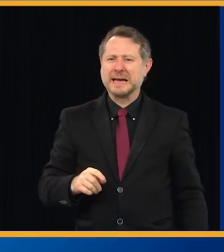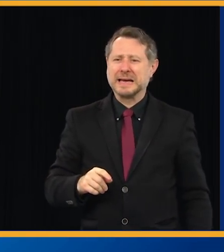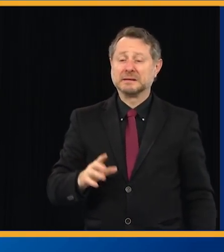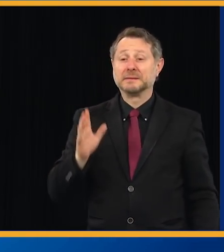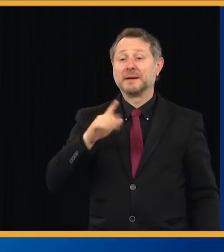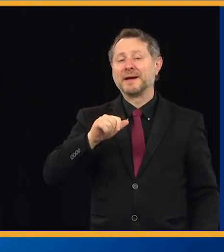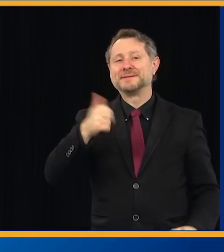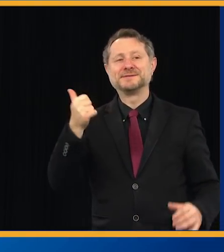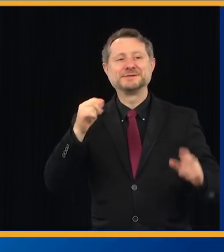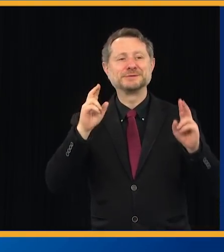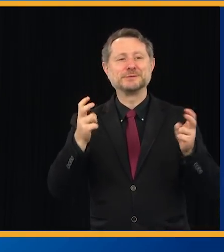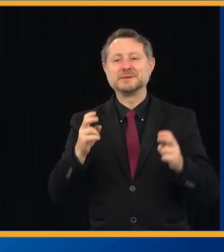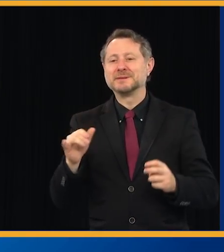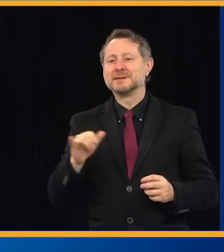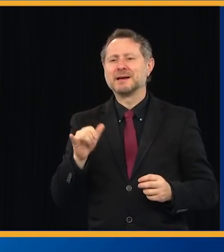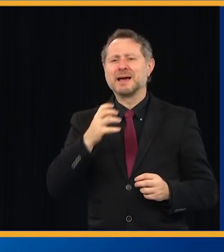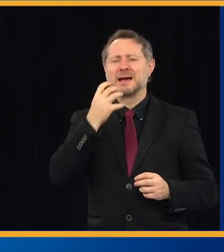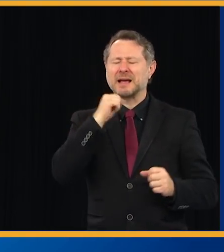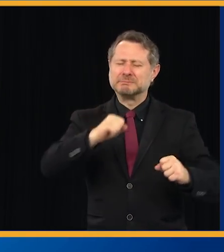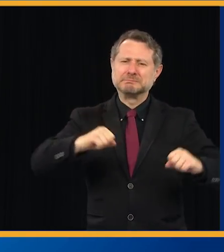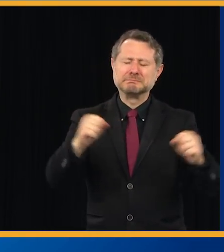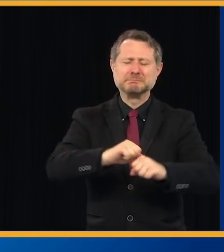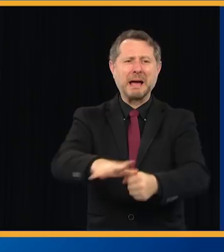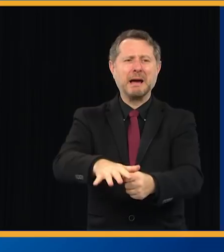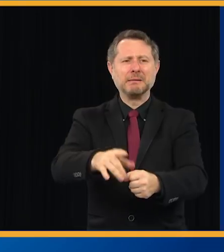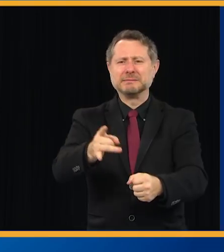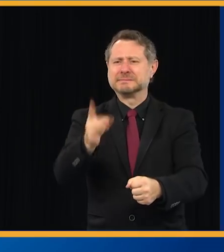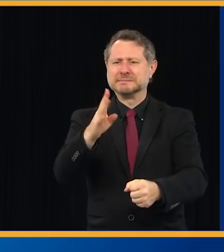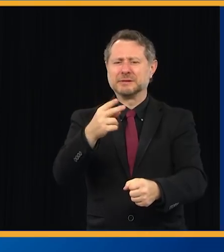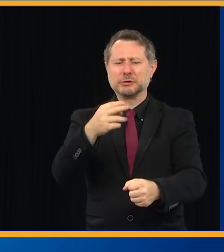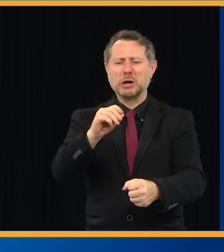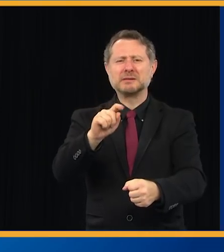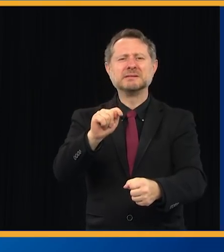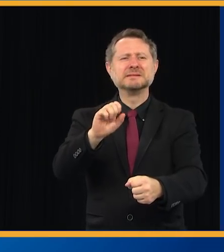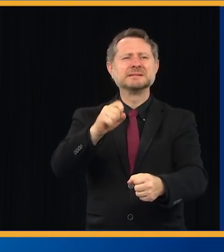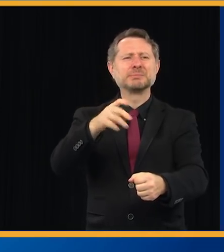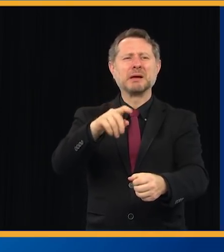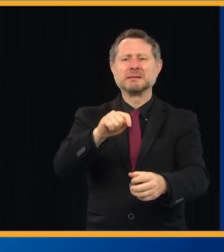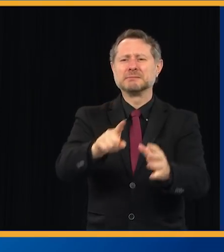is happening in these hotspot clusters that you see popping